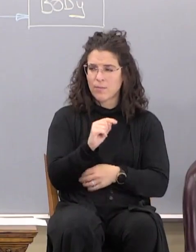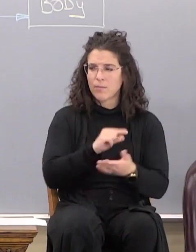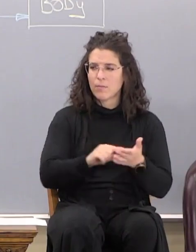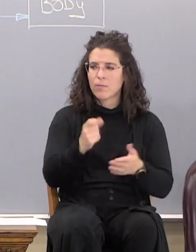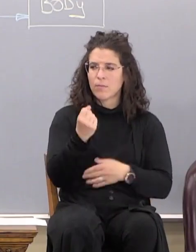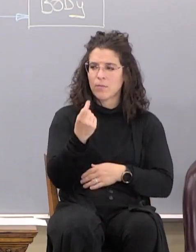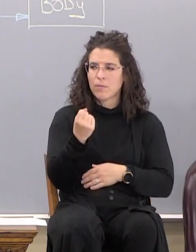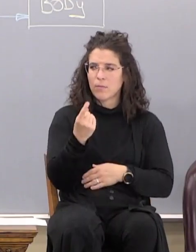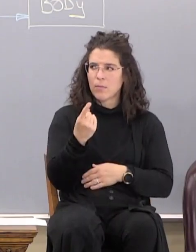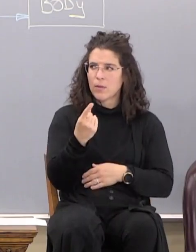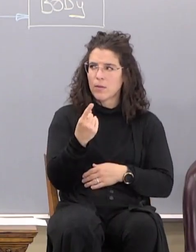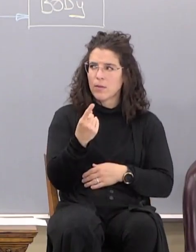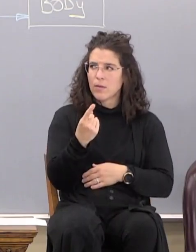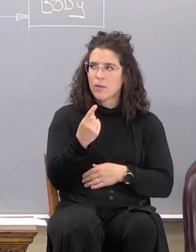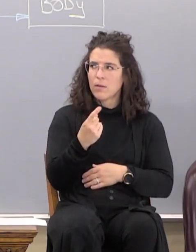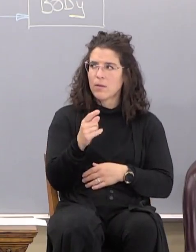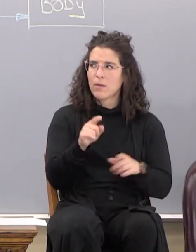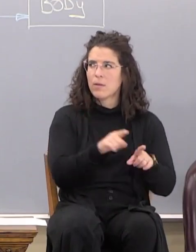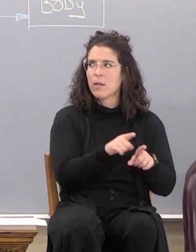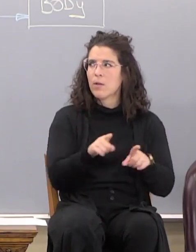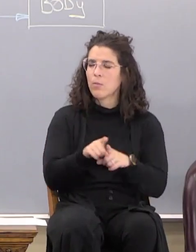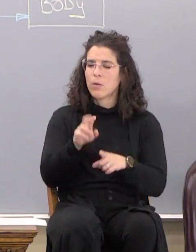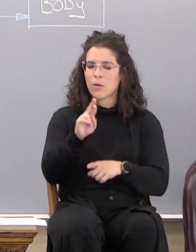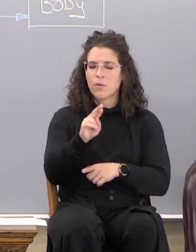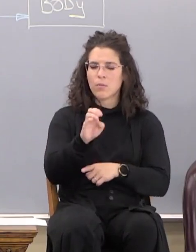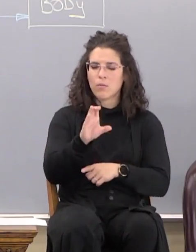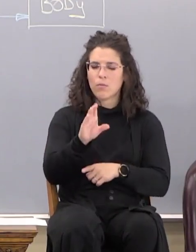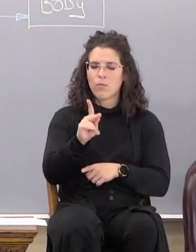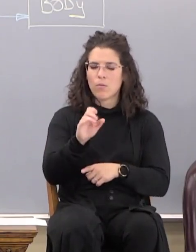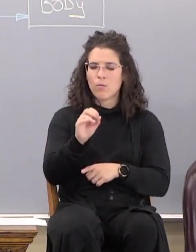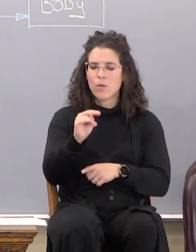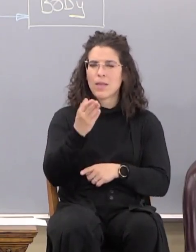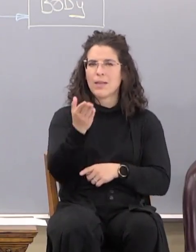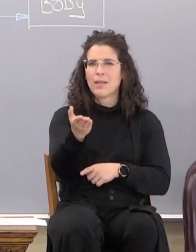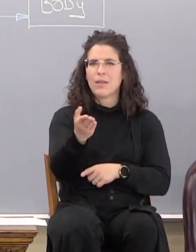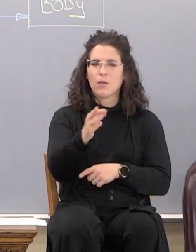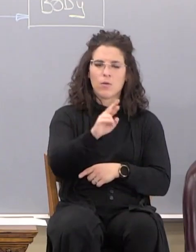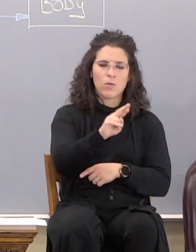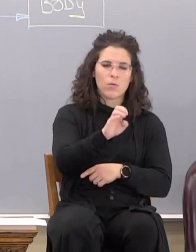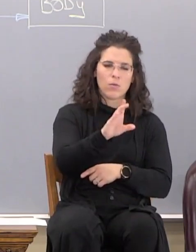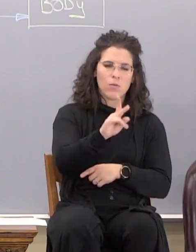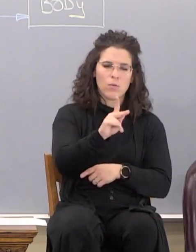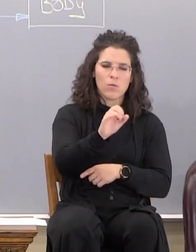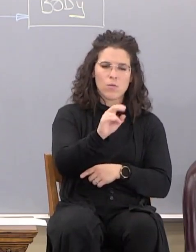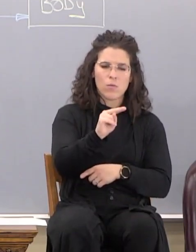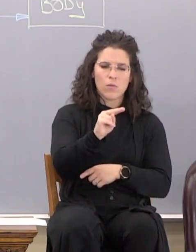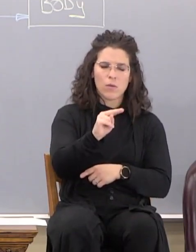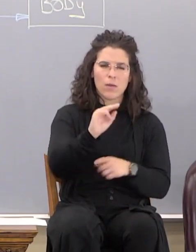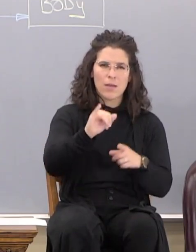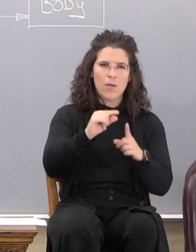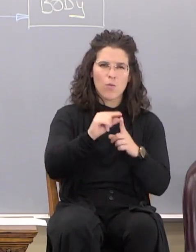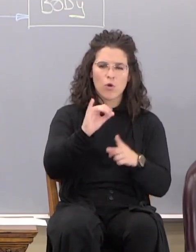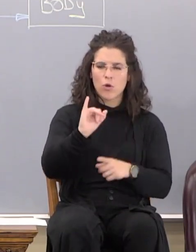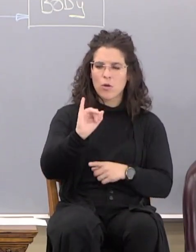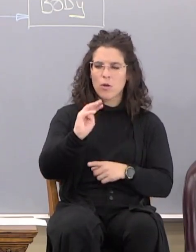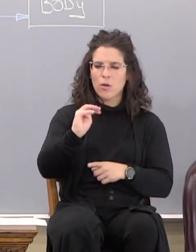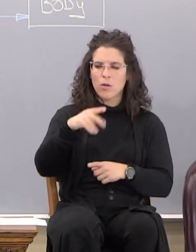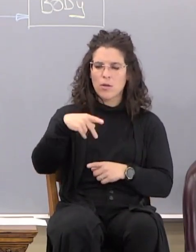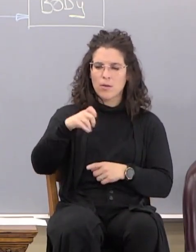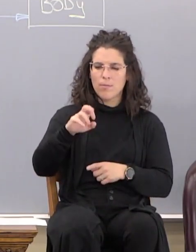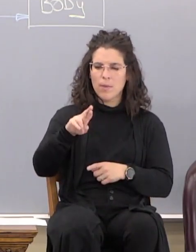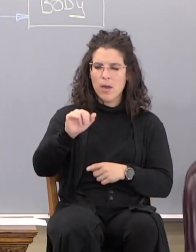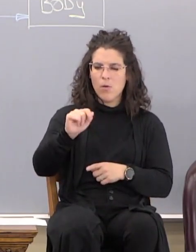11, likewise reckon ye. You see the word reckon? That's an imperative. That's a command.